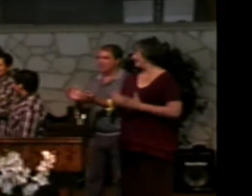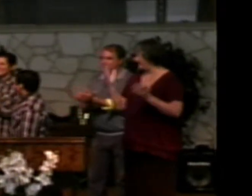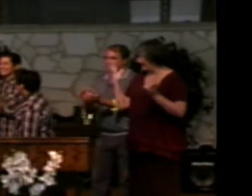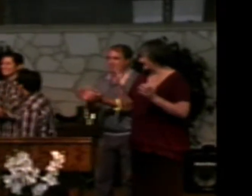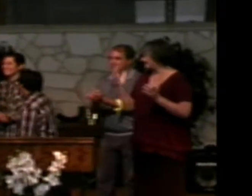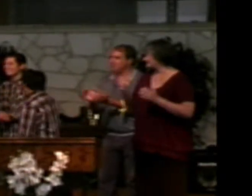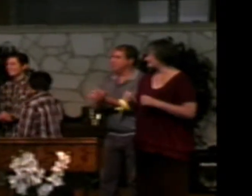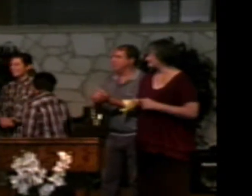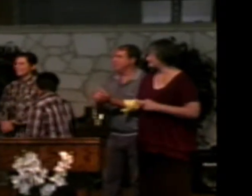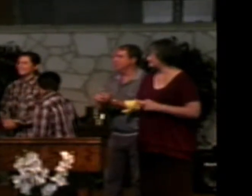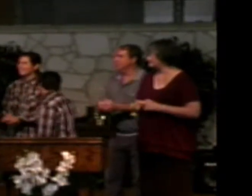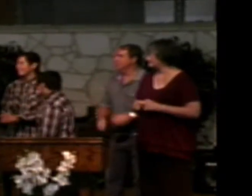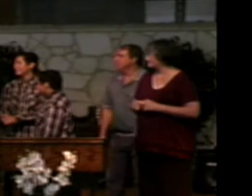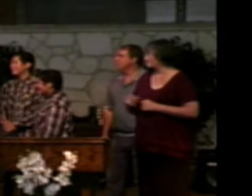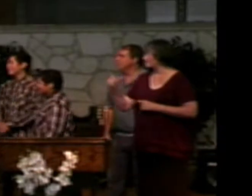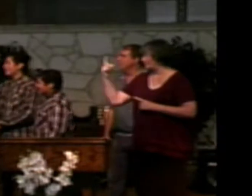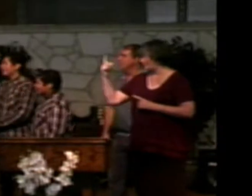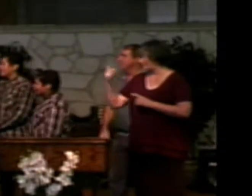Awesome.